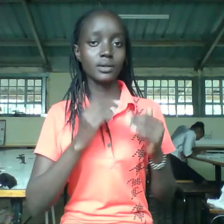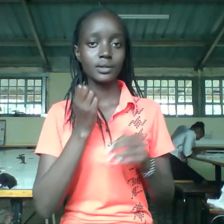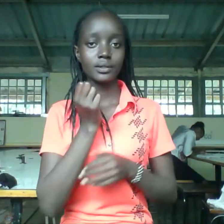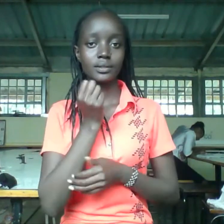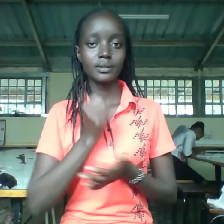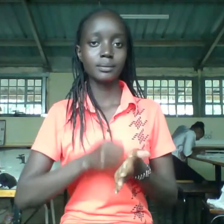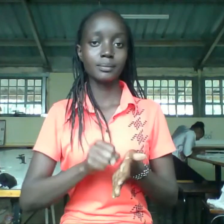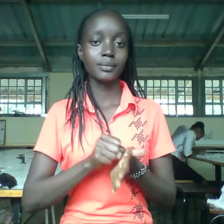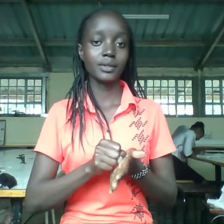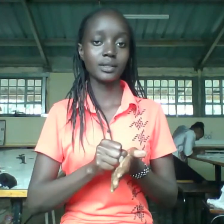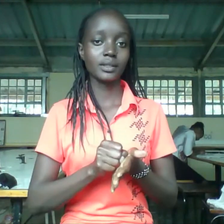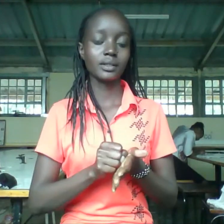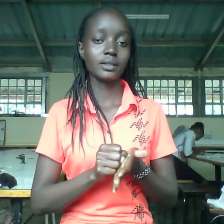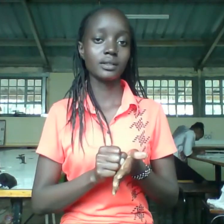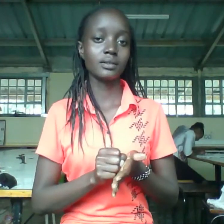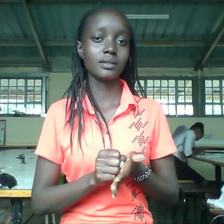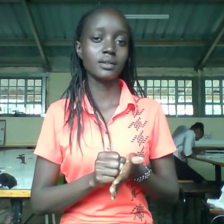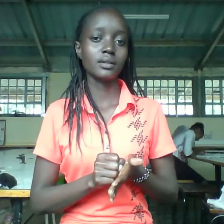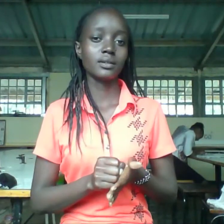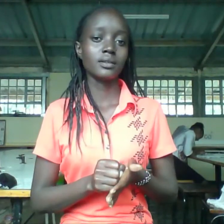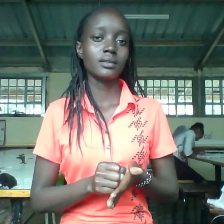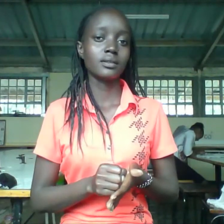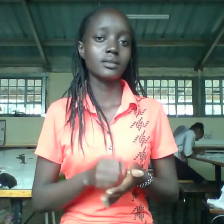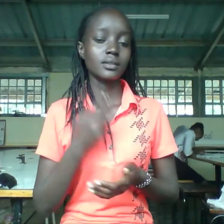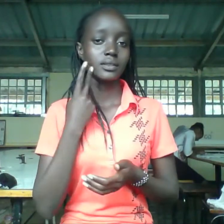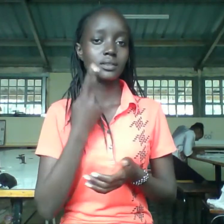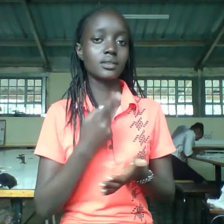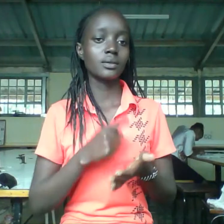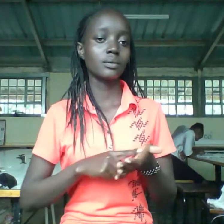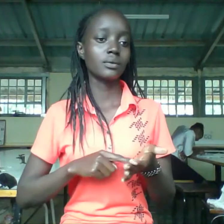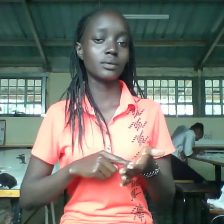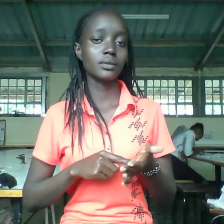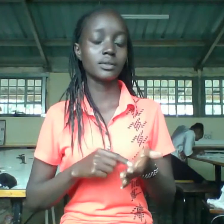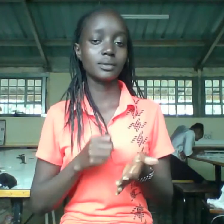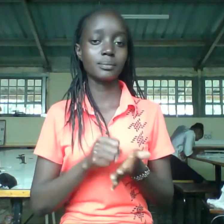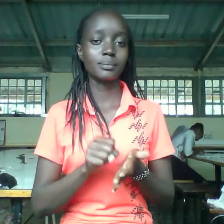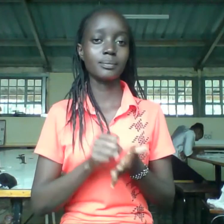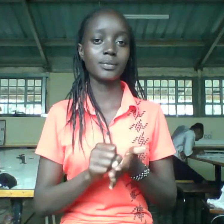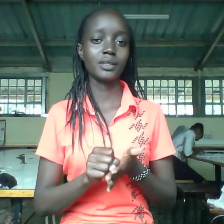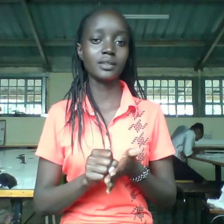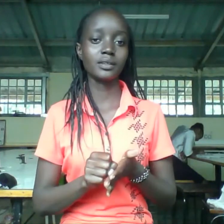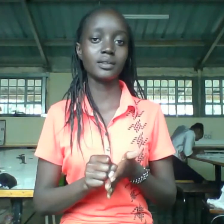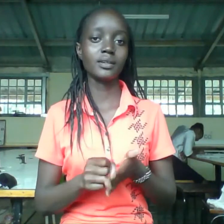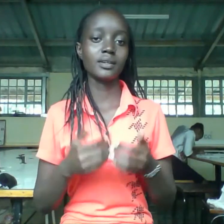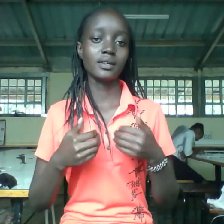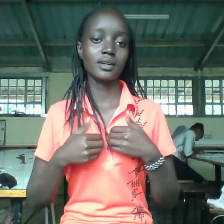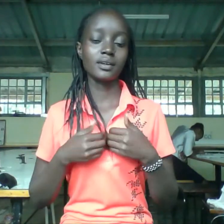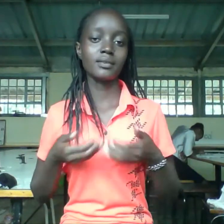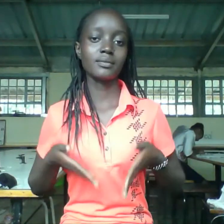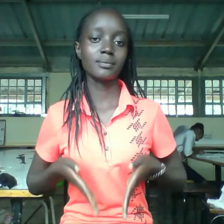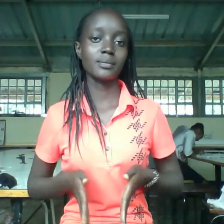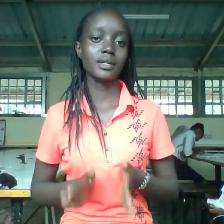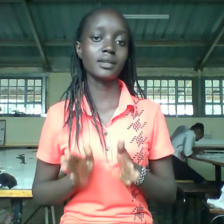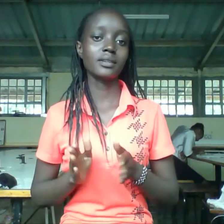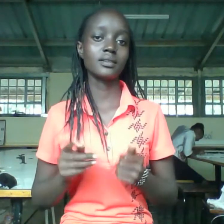a sow, which he favored, had given birth to 6 piglets. The piglets looked so